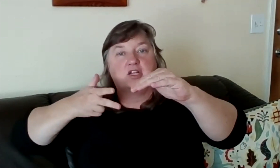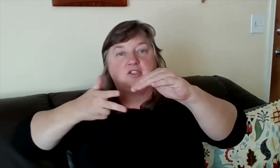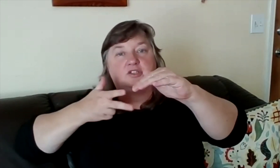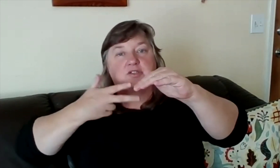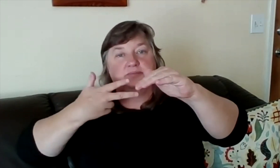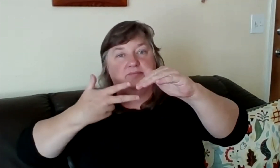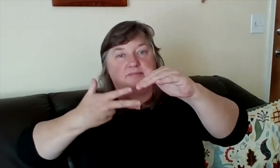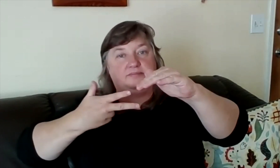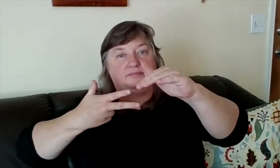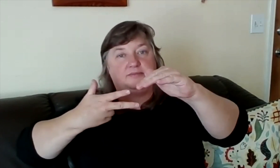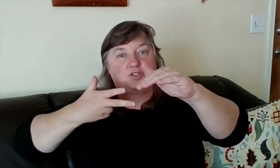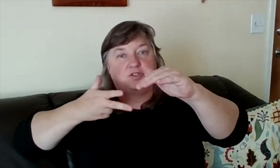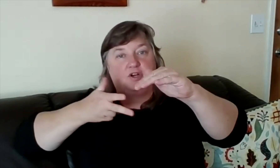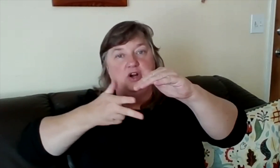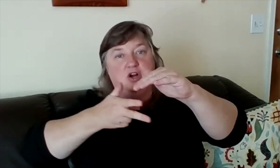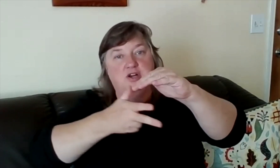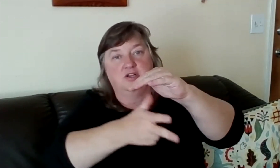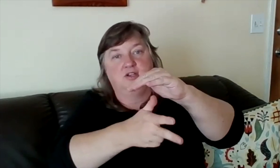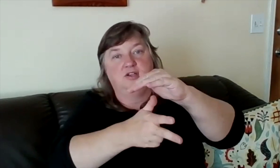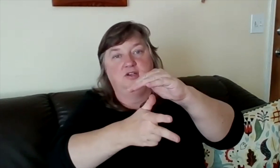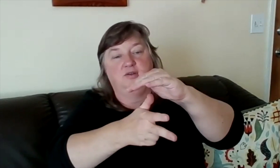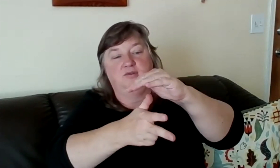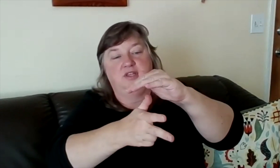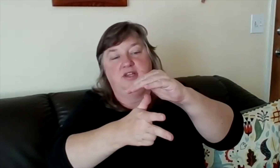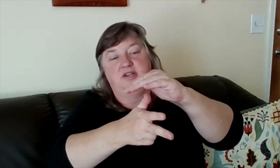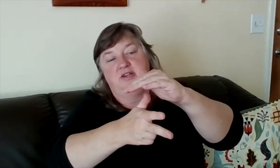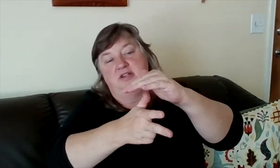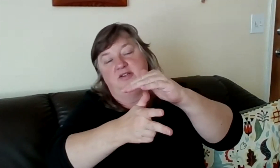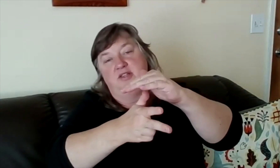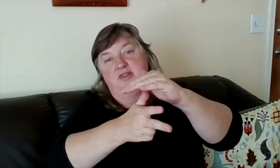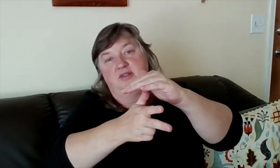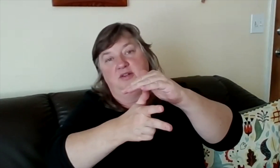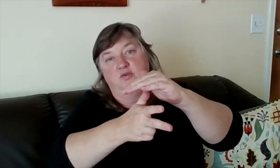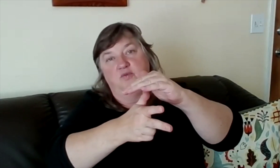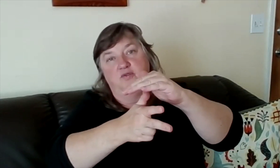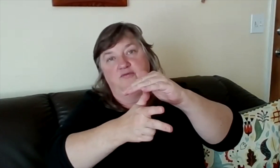Garage. Your car goes in underneath the little roof.